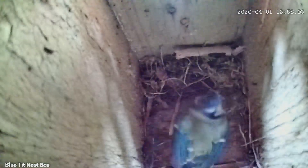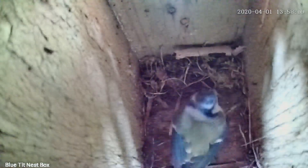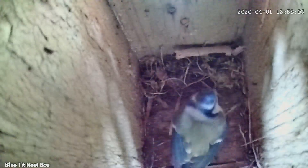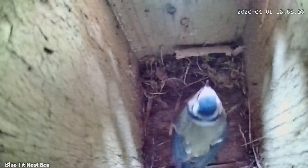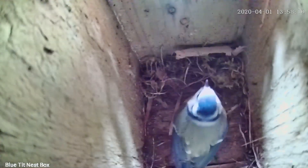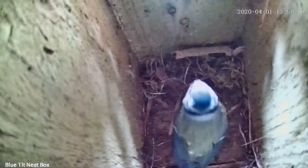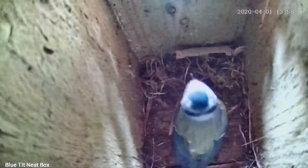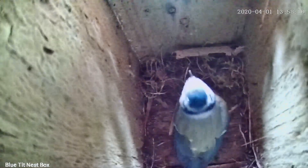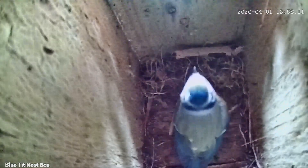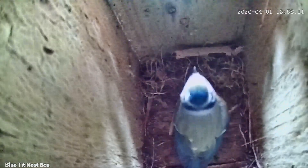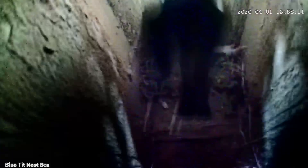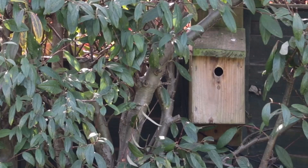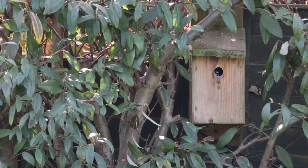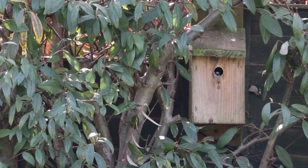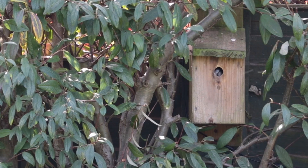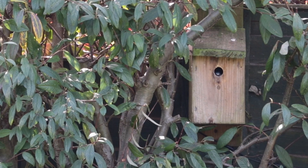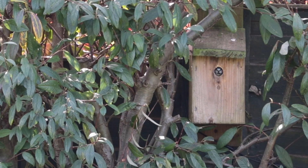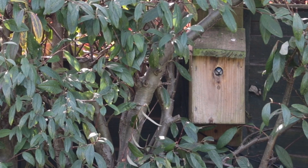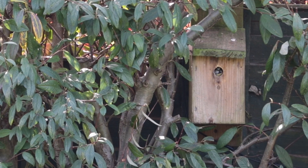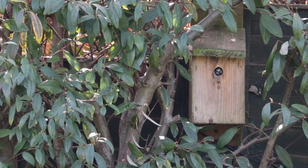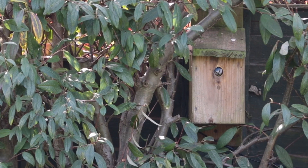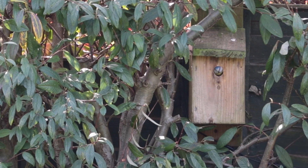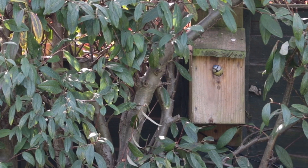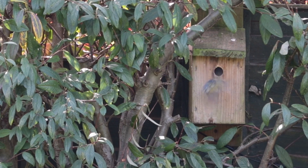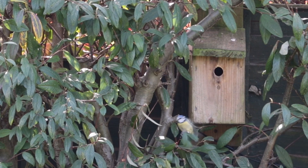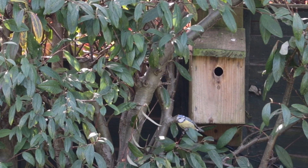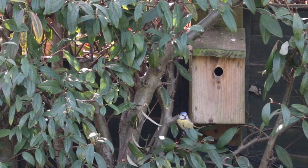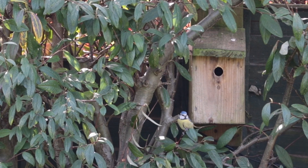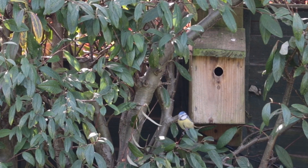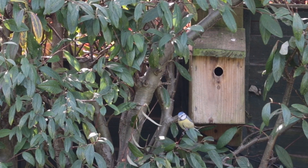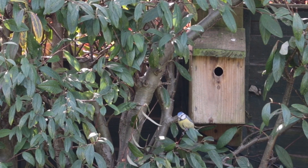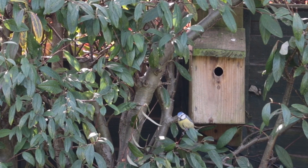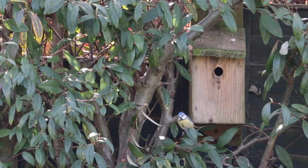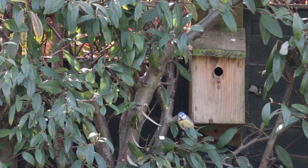everybody. See you next time. Bye. Bye.